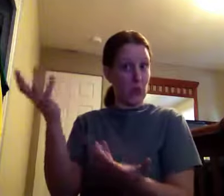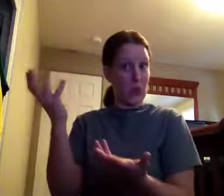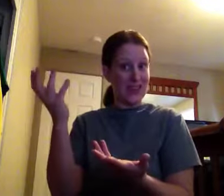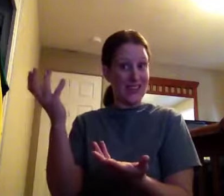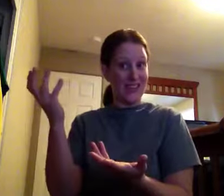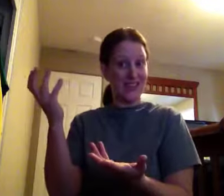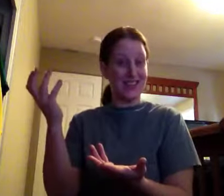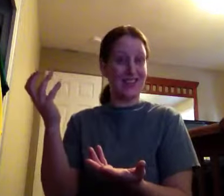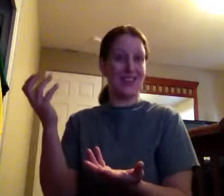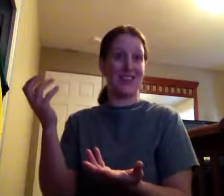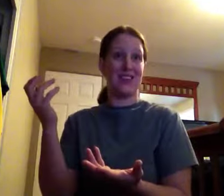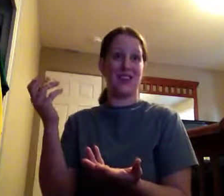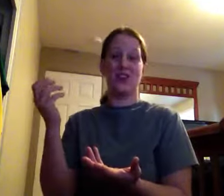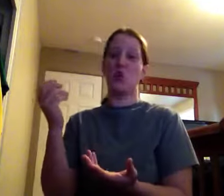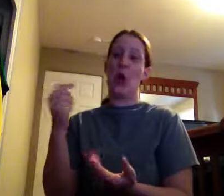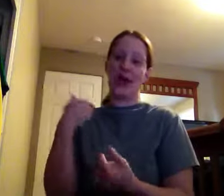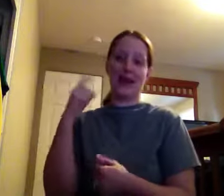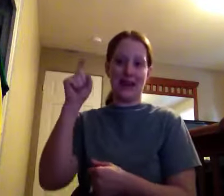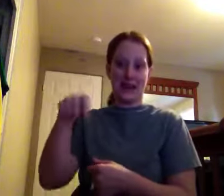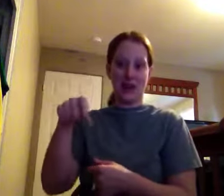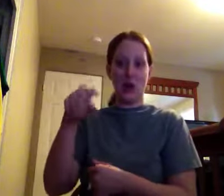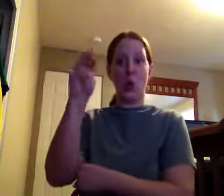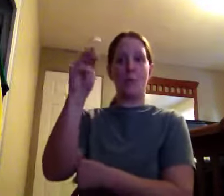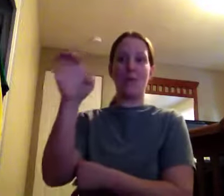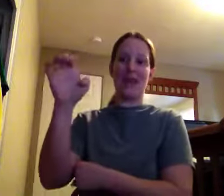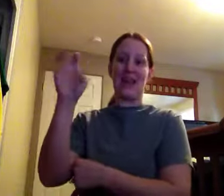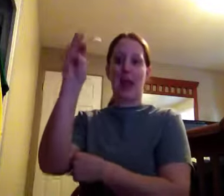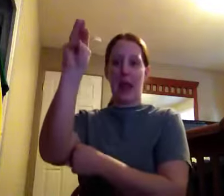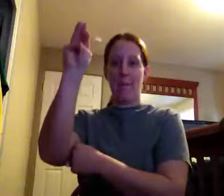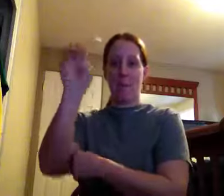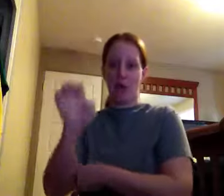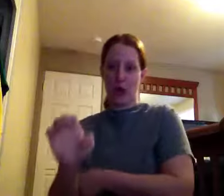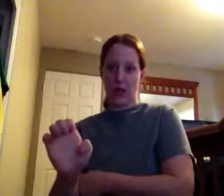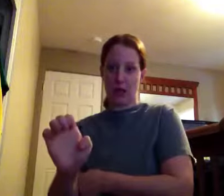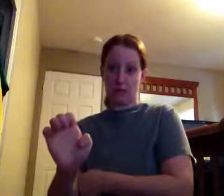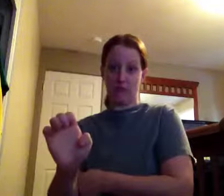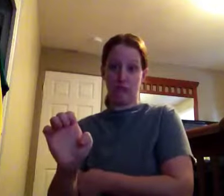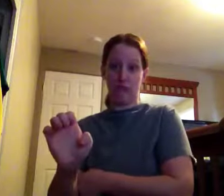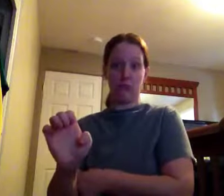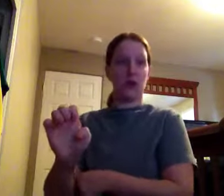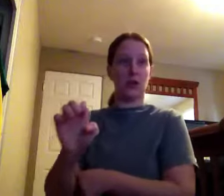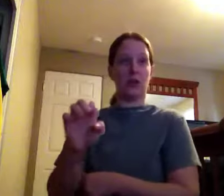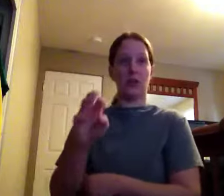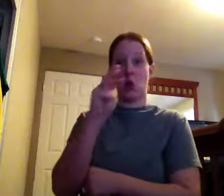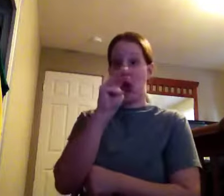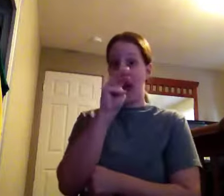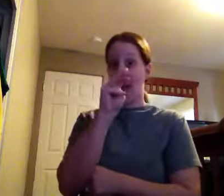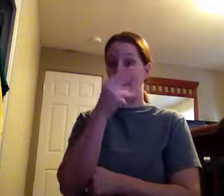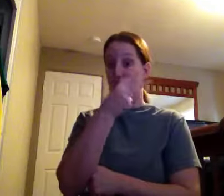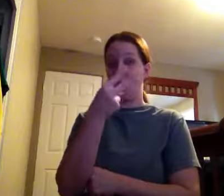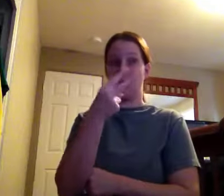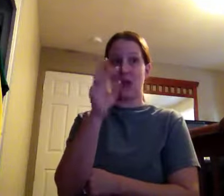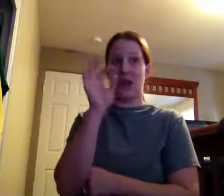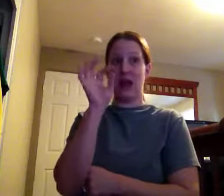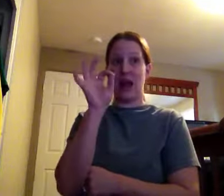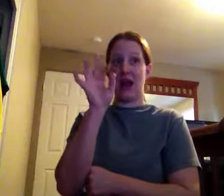to mind that I should be doing me, right? And they give me a number here, 98.96. Ooh, that's this number up here,